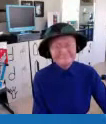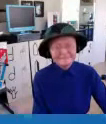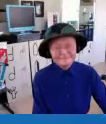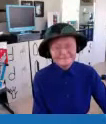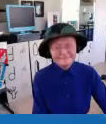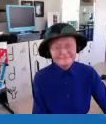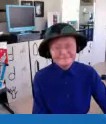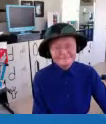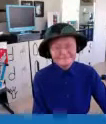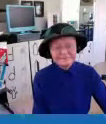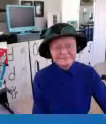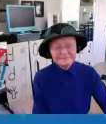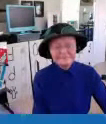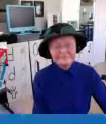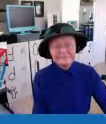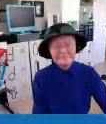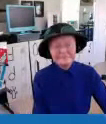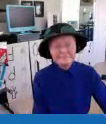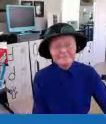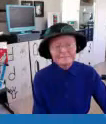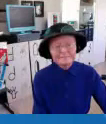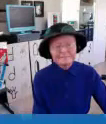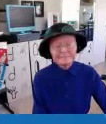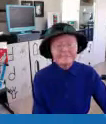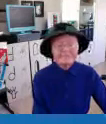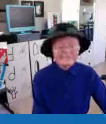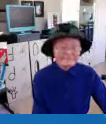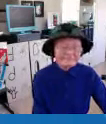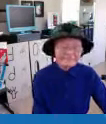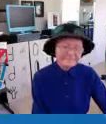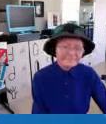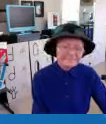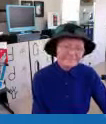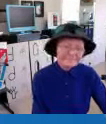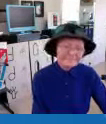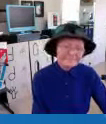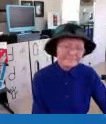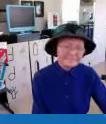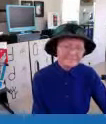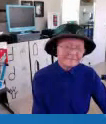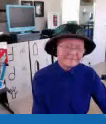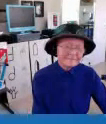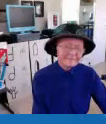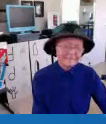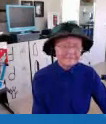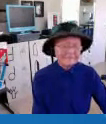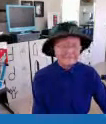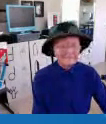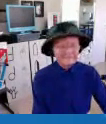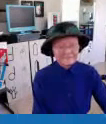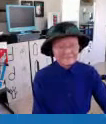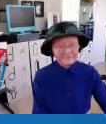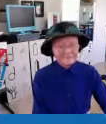for that, we use the sign spelling. And here it is. Okay, so what we see here is